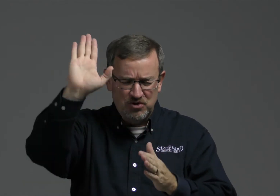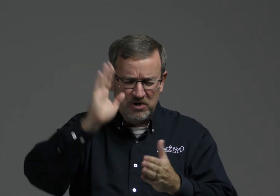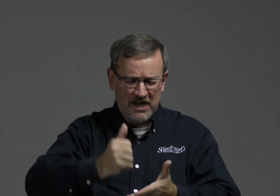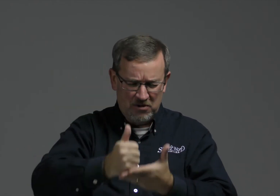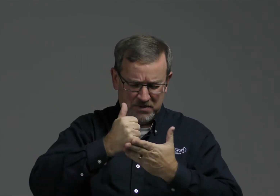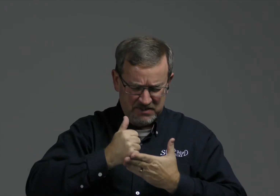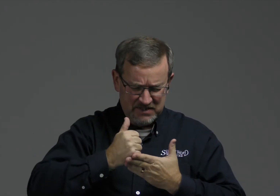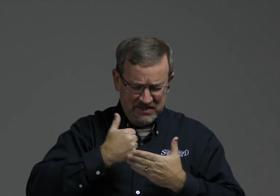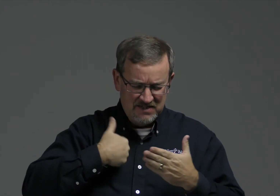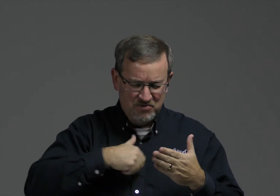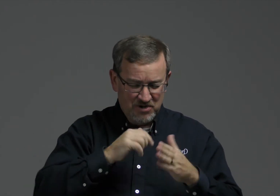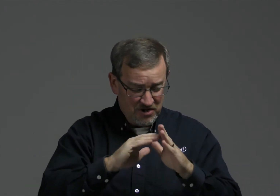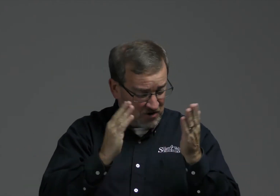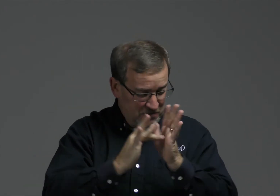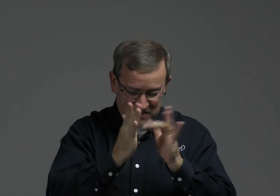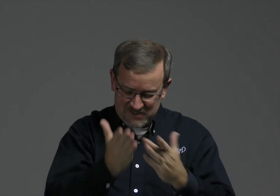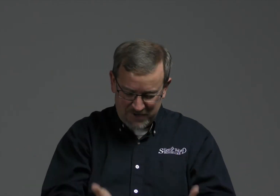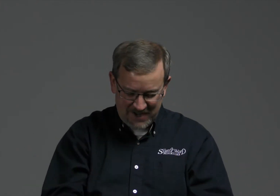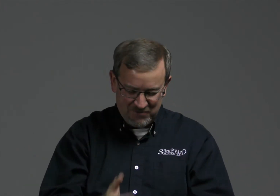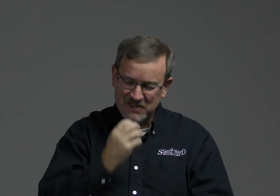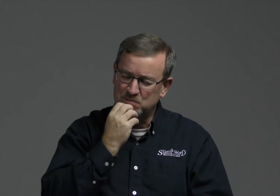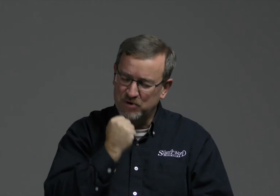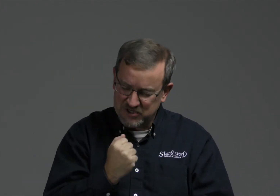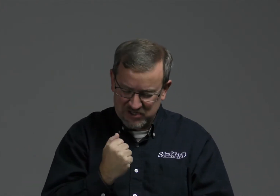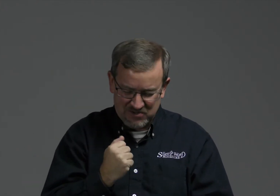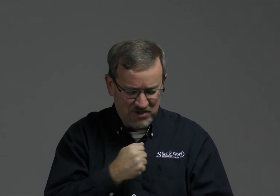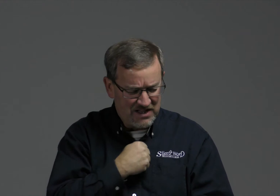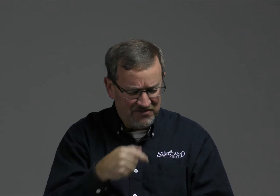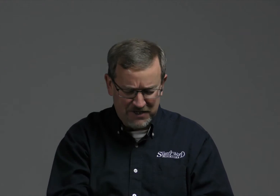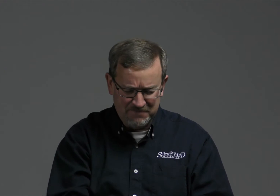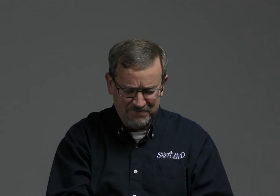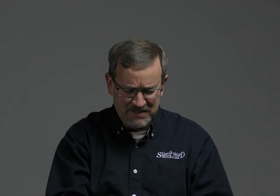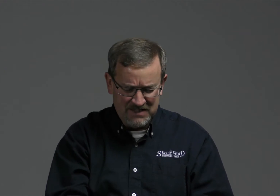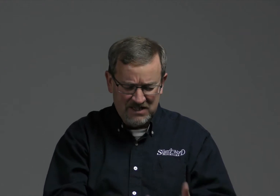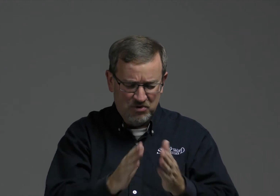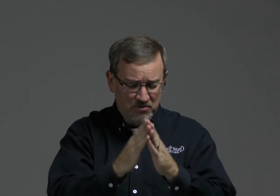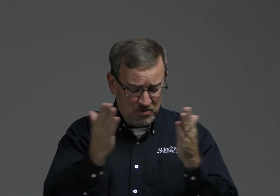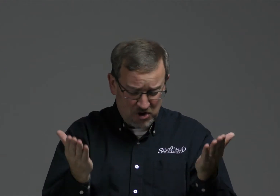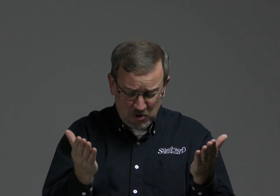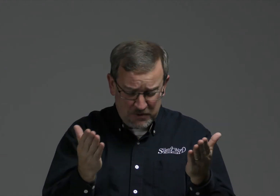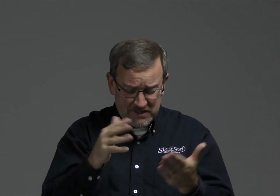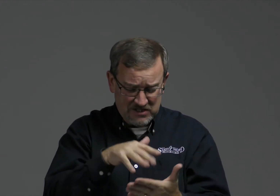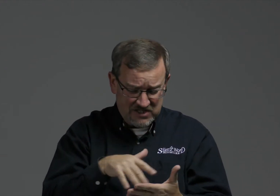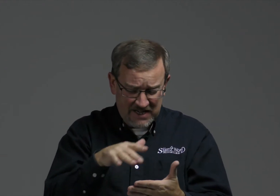your help. We're going to open this Bible. It's precious. We love it. We're going to open it to study